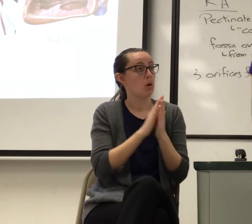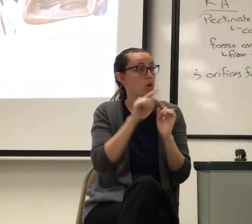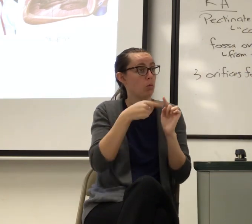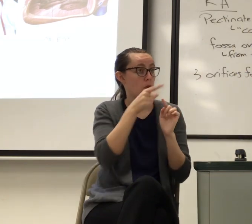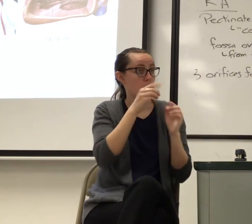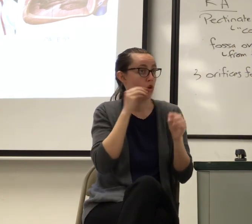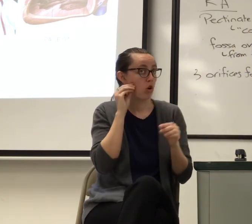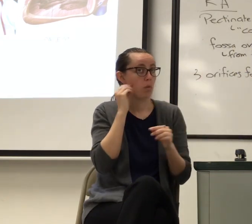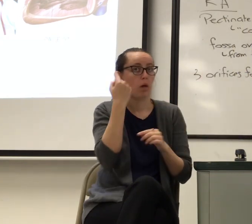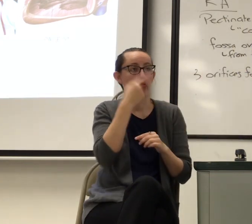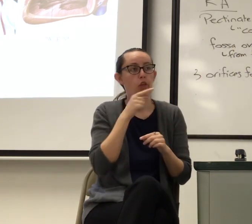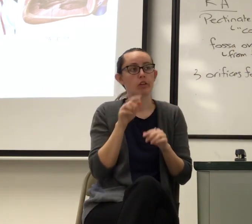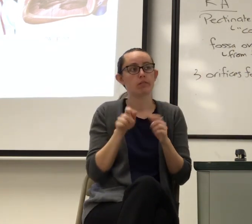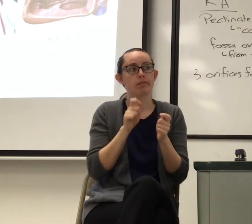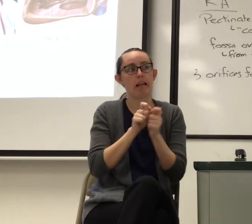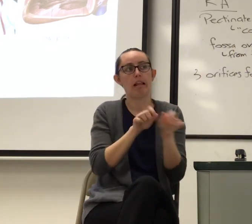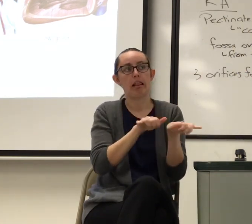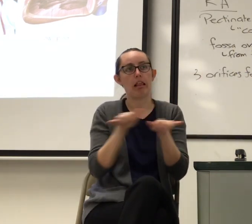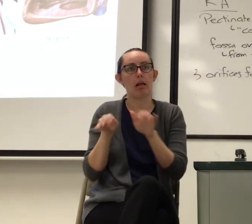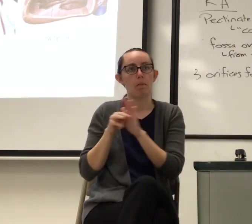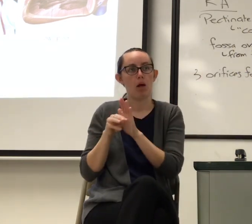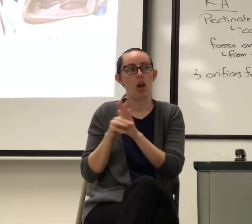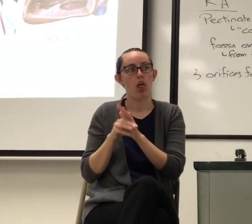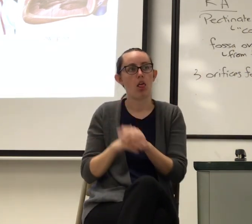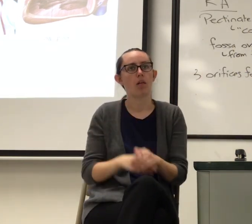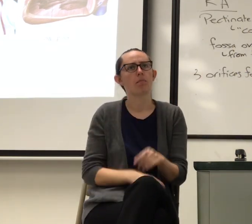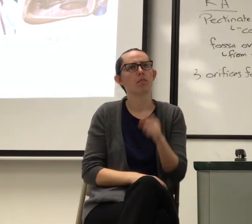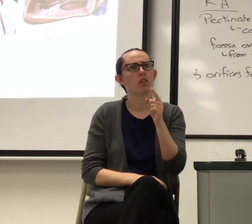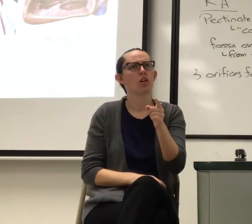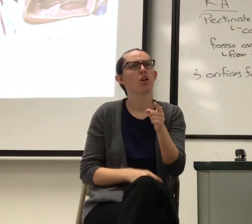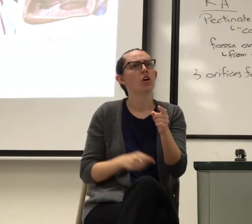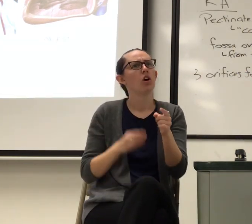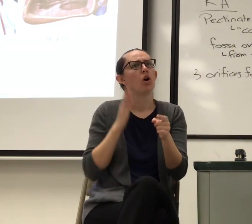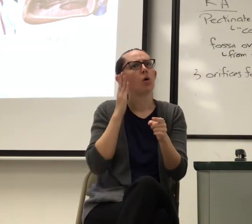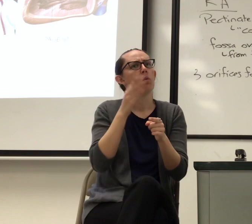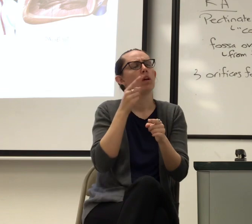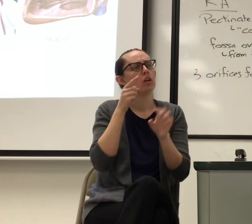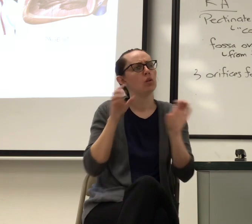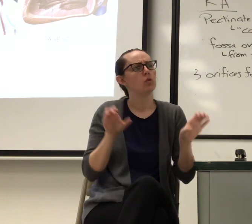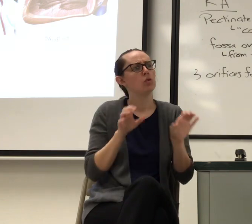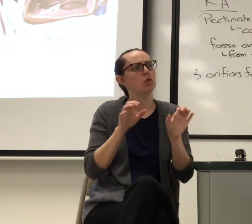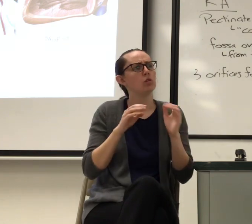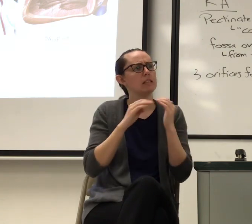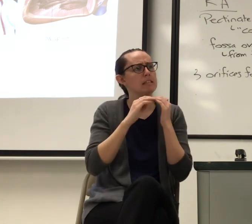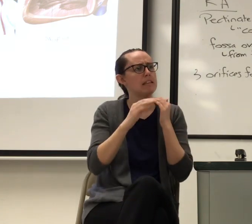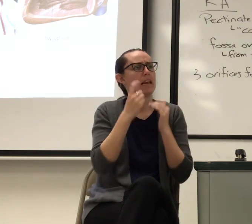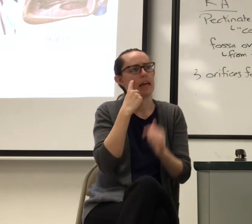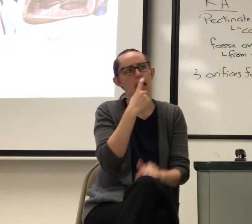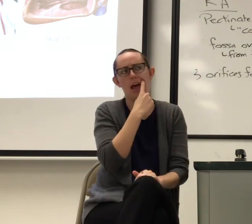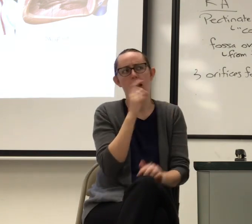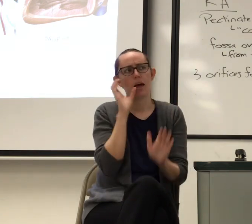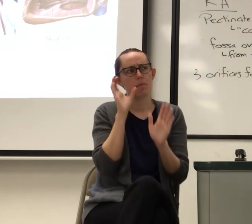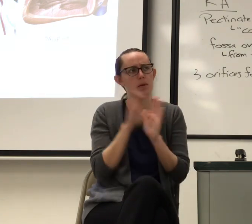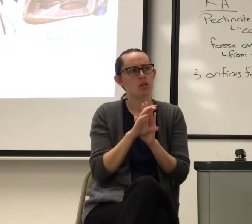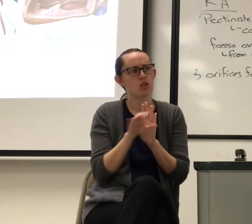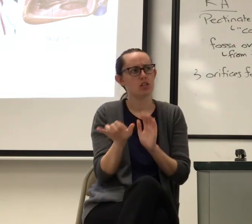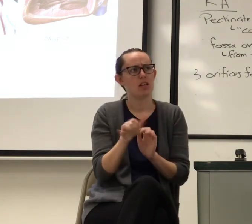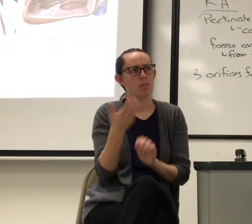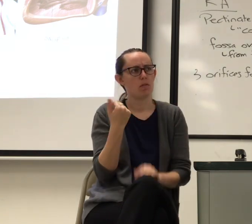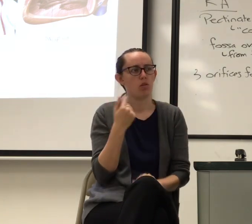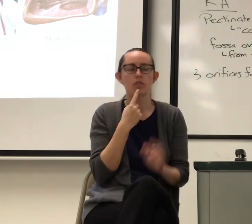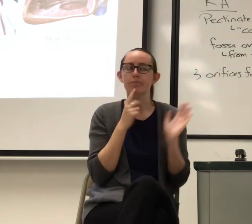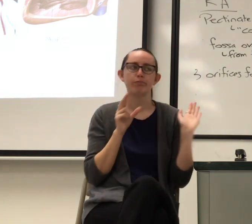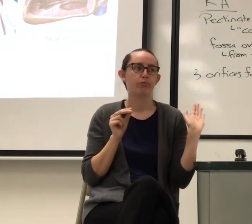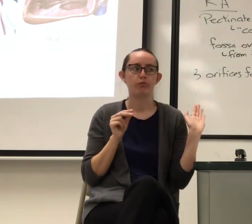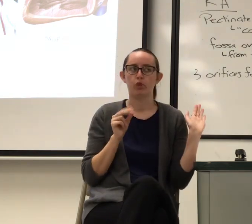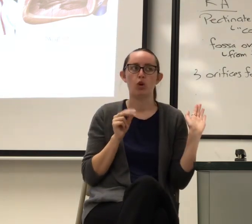Will you be doing the study guide pictures like you did in No, class? no. But here's what I will do. The reason why I